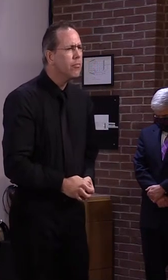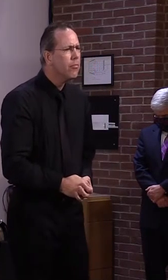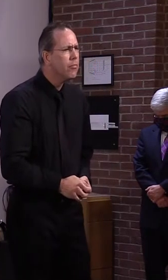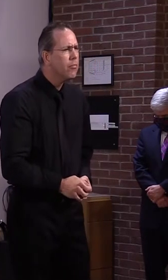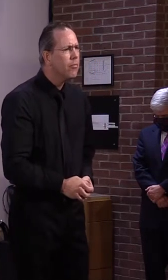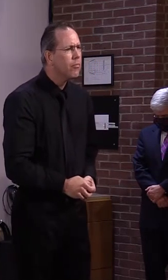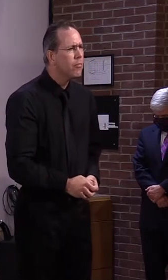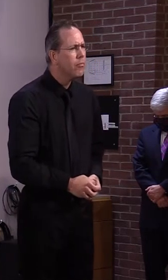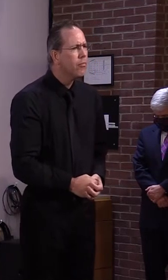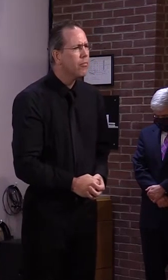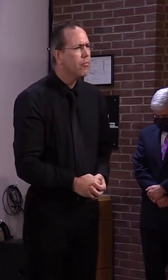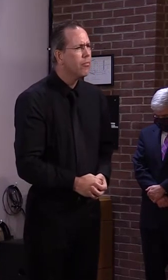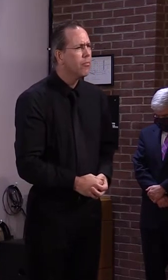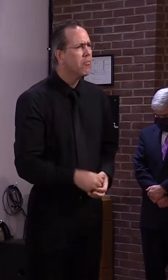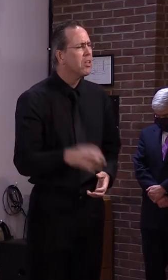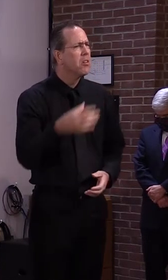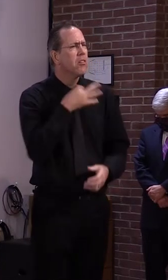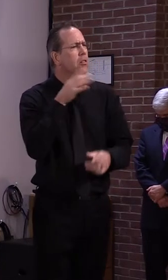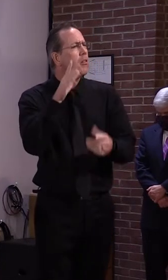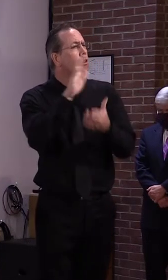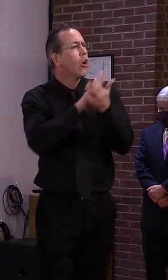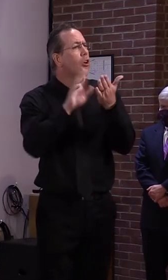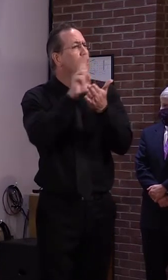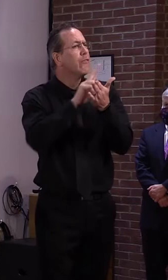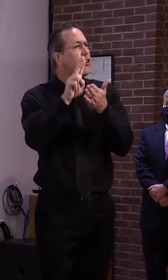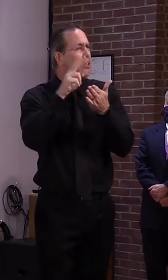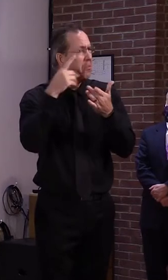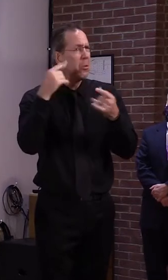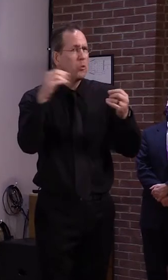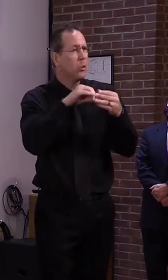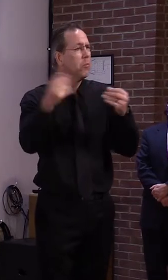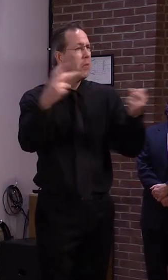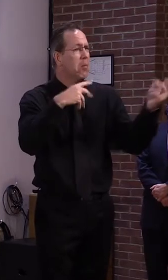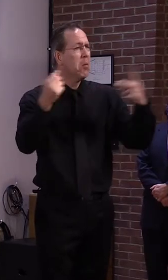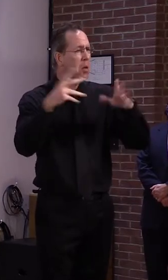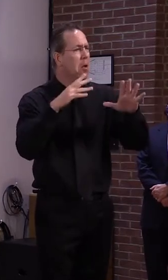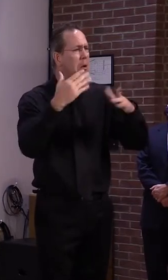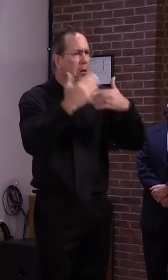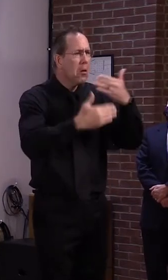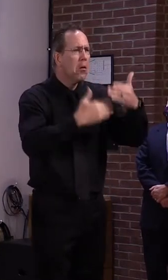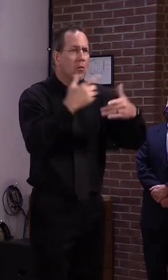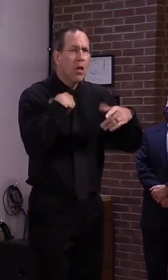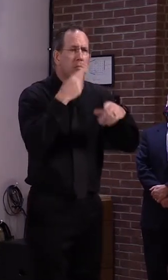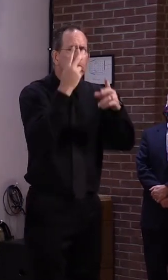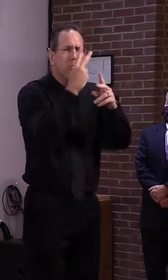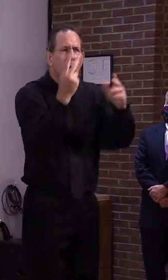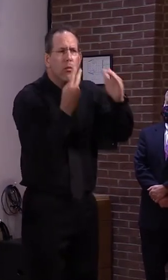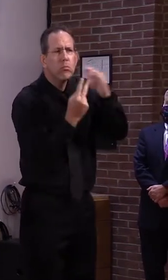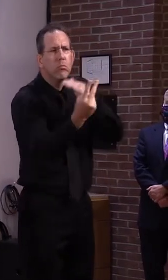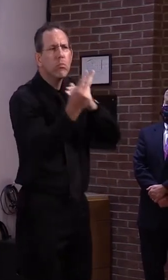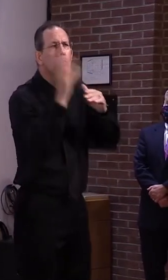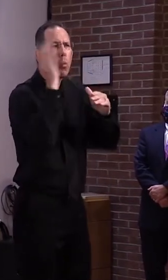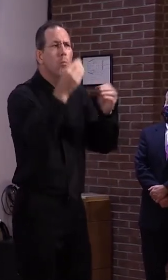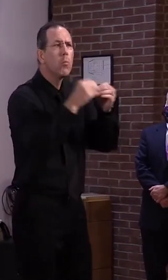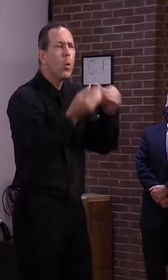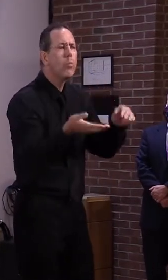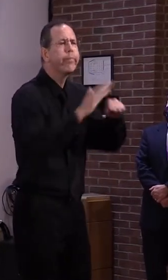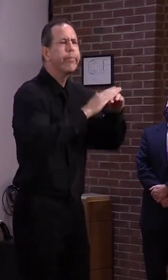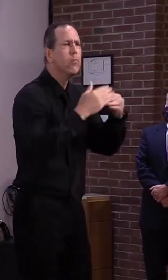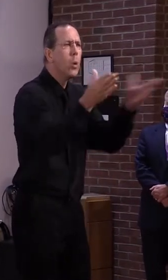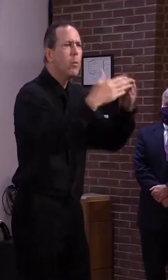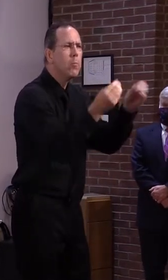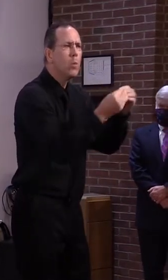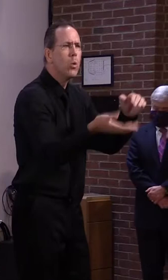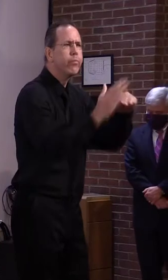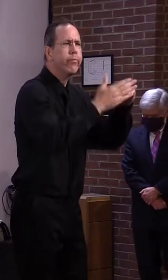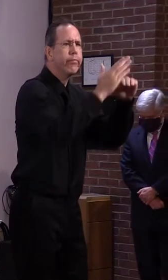Yeah, we, you know, to be perfectly blunt, perfectly honest, highest priority right now is to open up the schools,